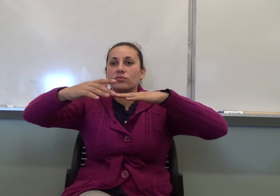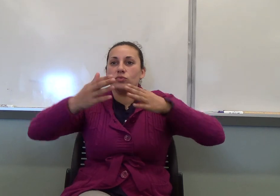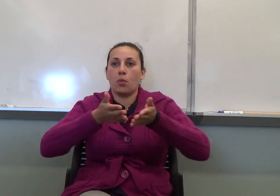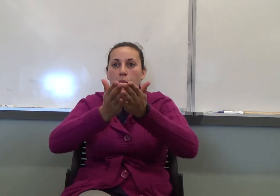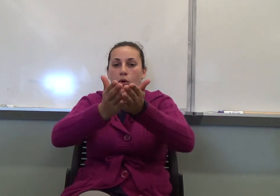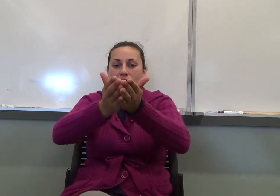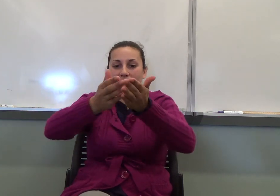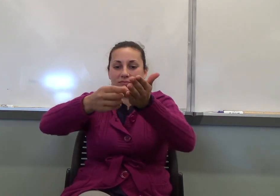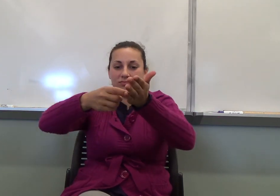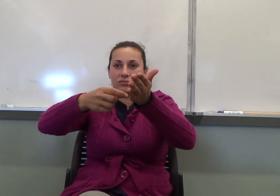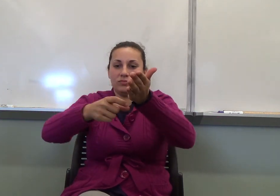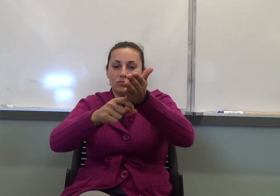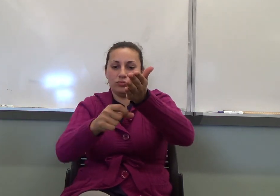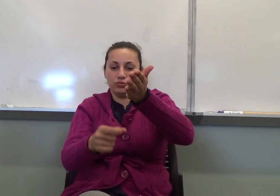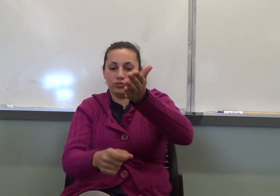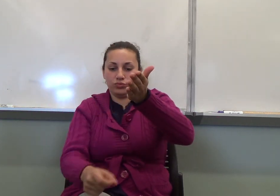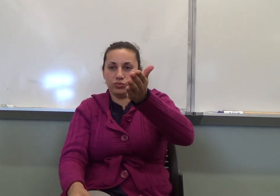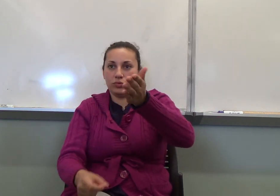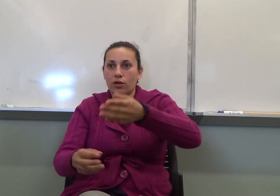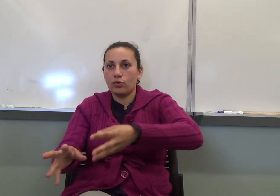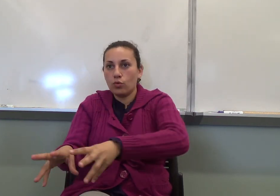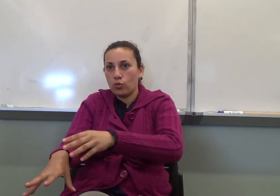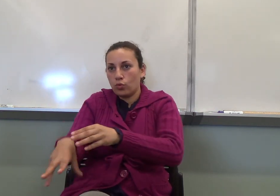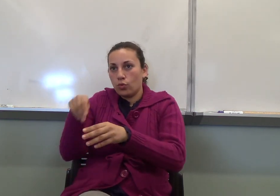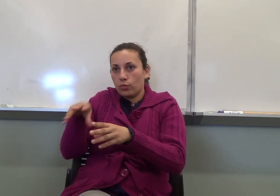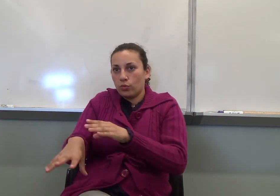Just keep going.